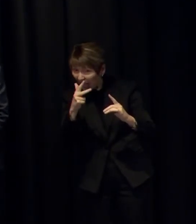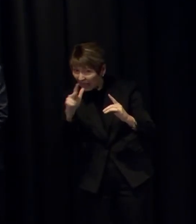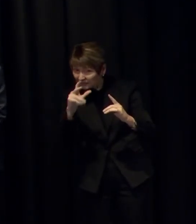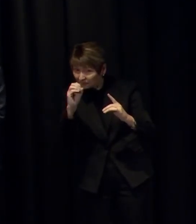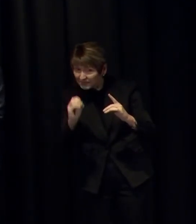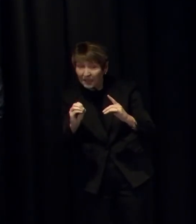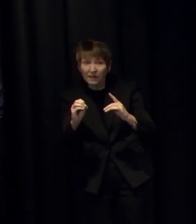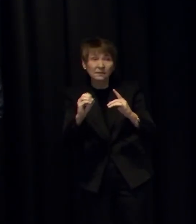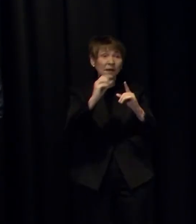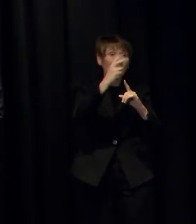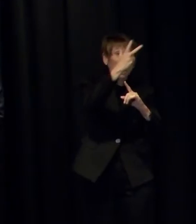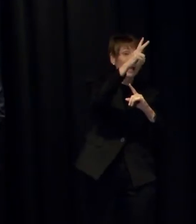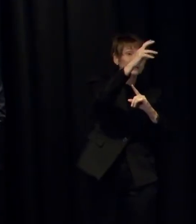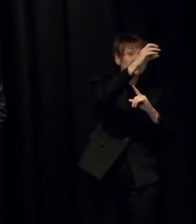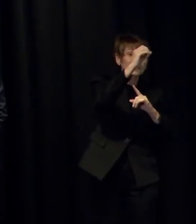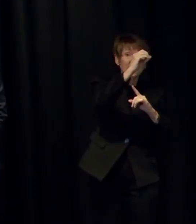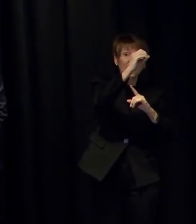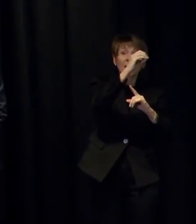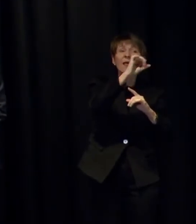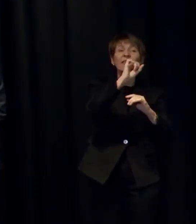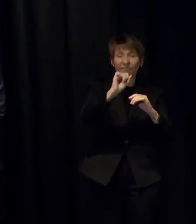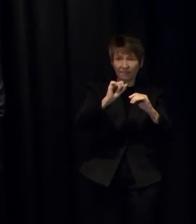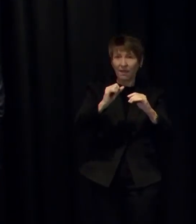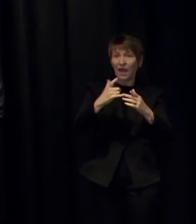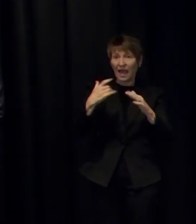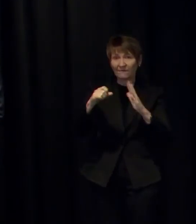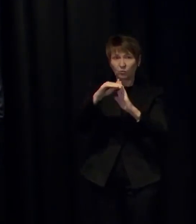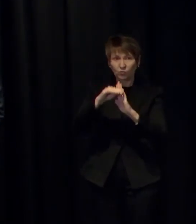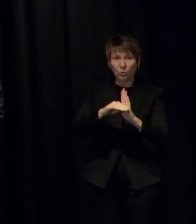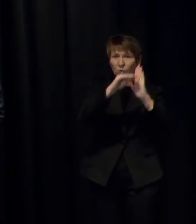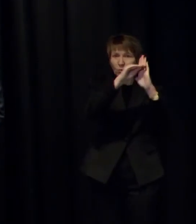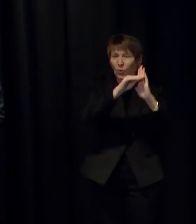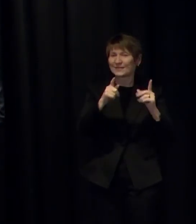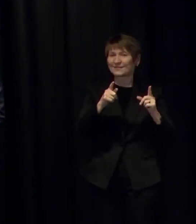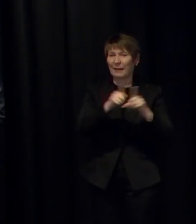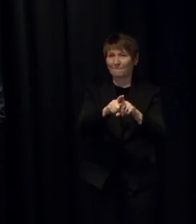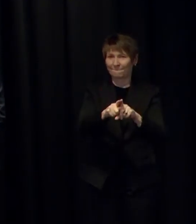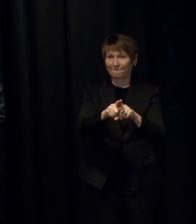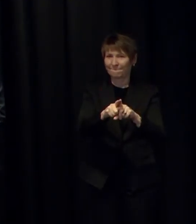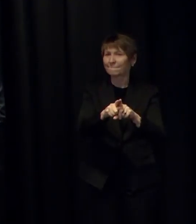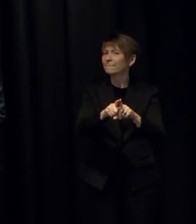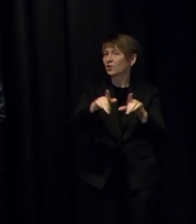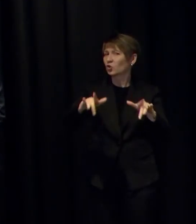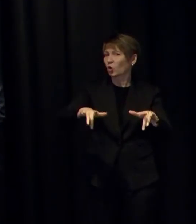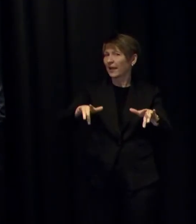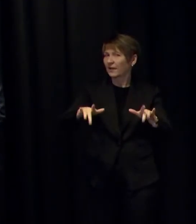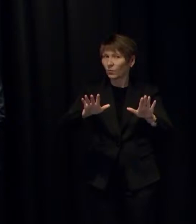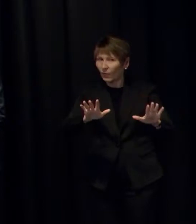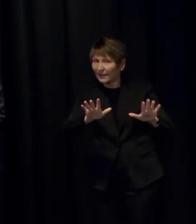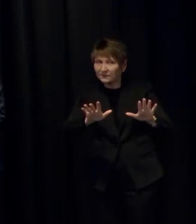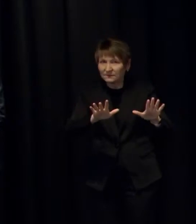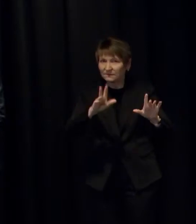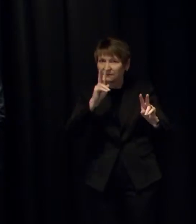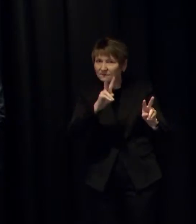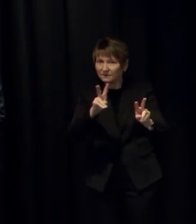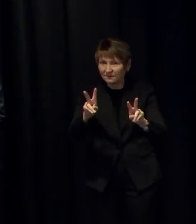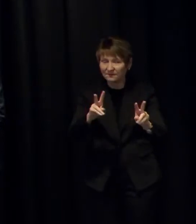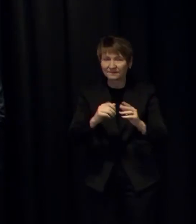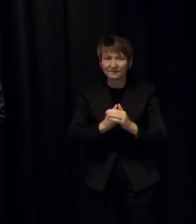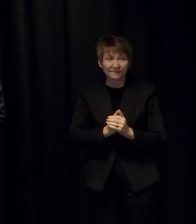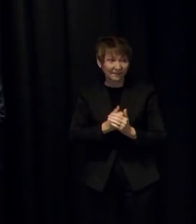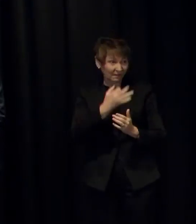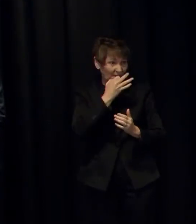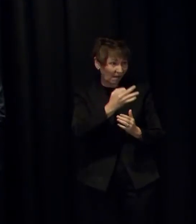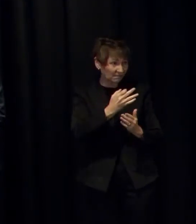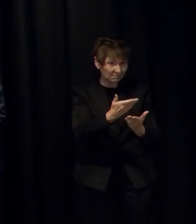that 80% number. Happy to take any questions you have with the usual rider that any further detail that we